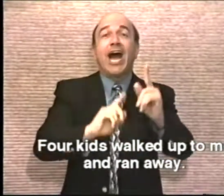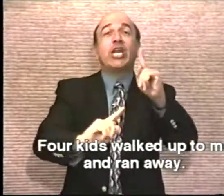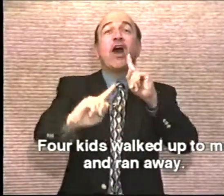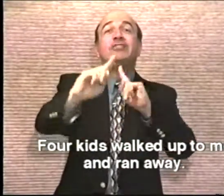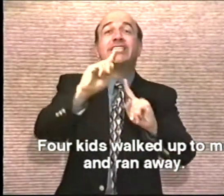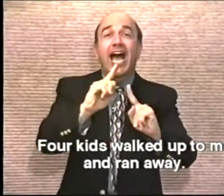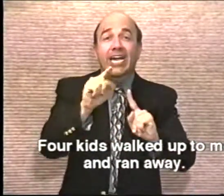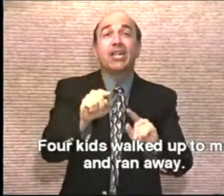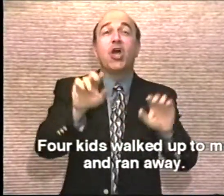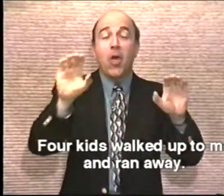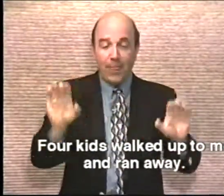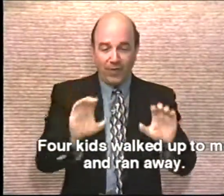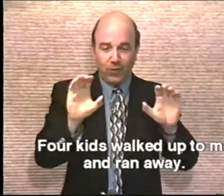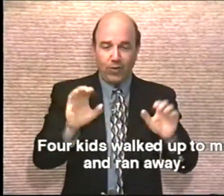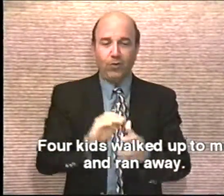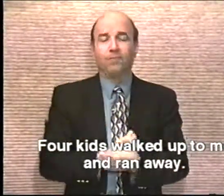of signing that you do.